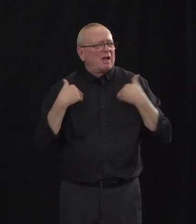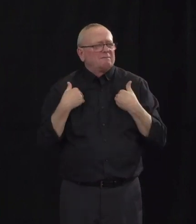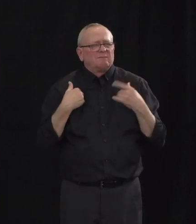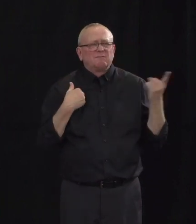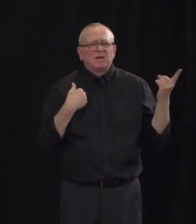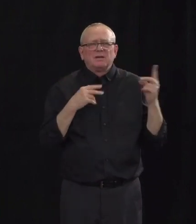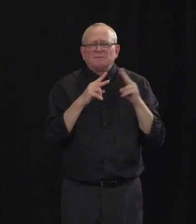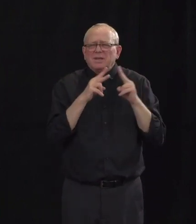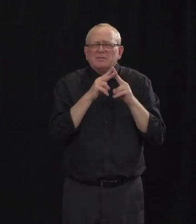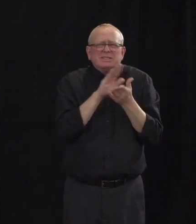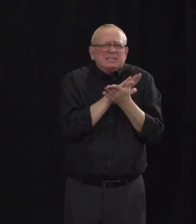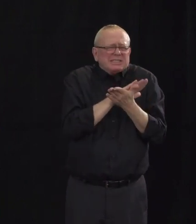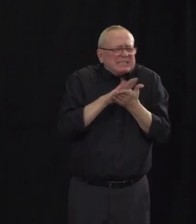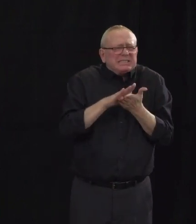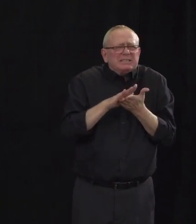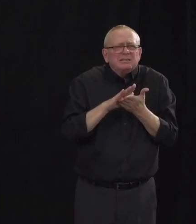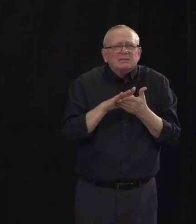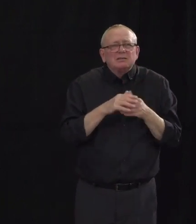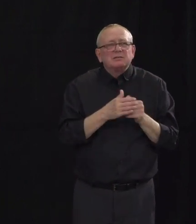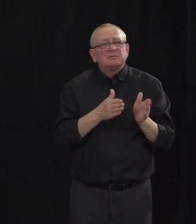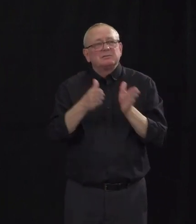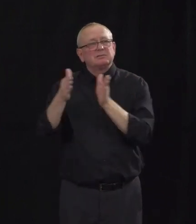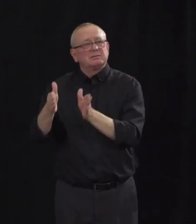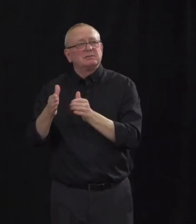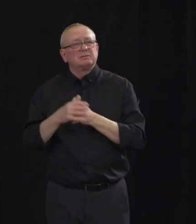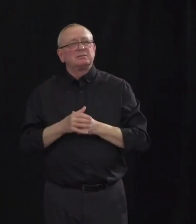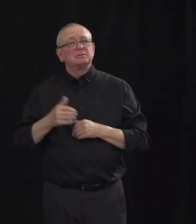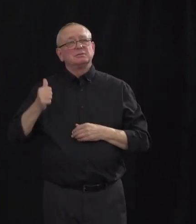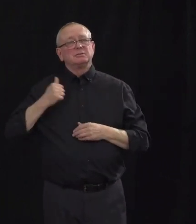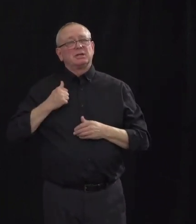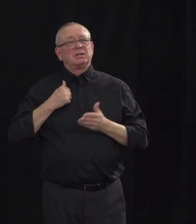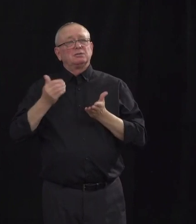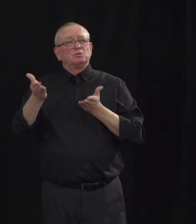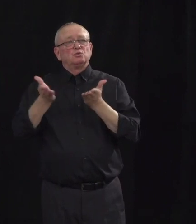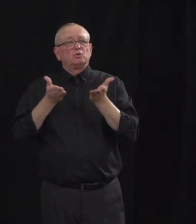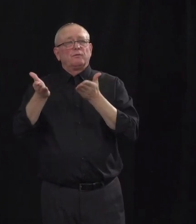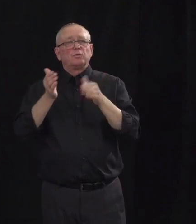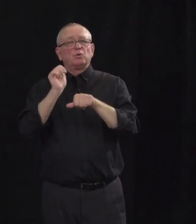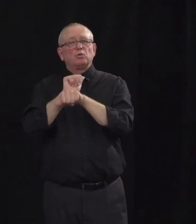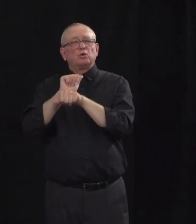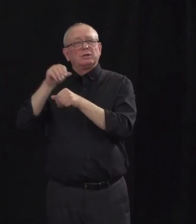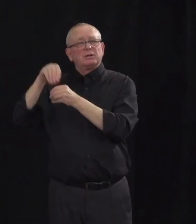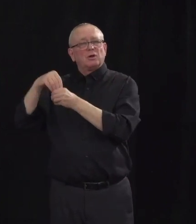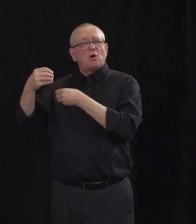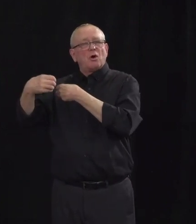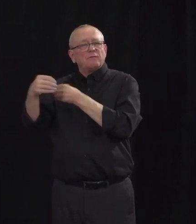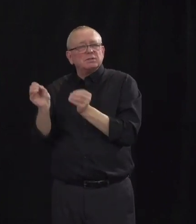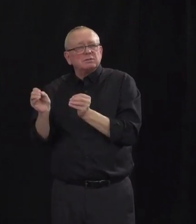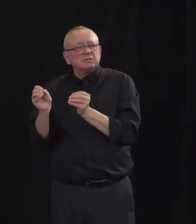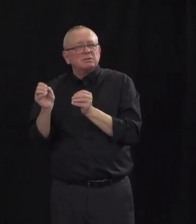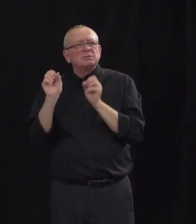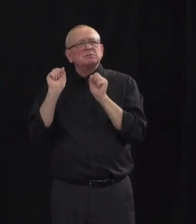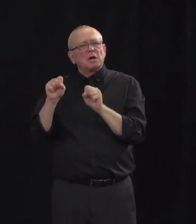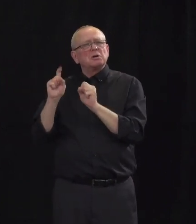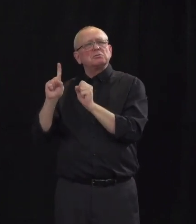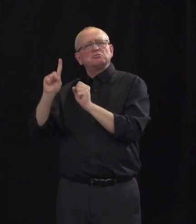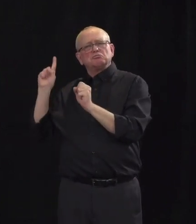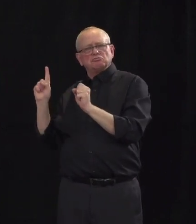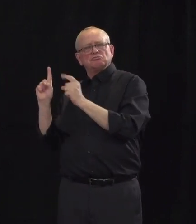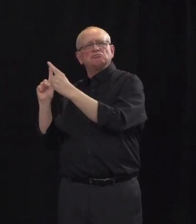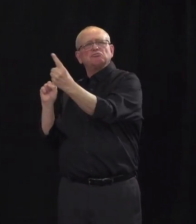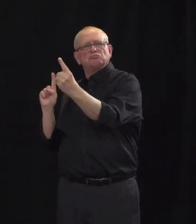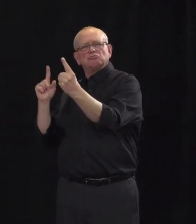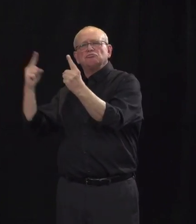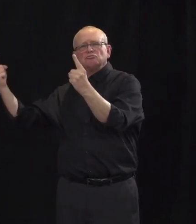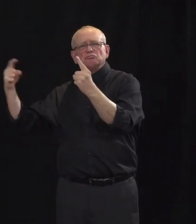Canada offices, there's lots of things that they can do to maintain distance from customers and